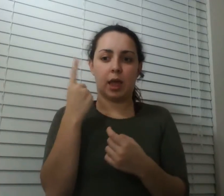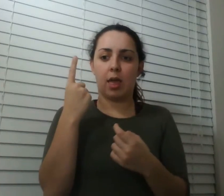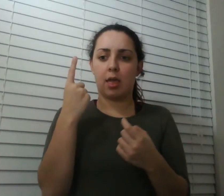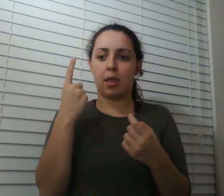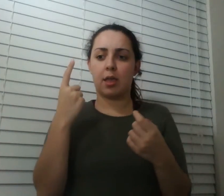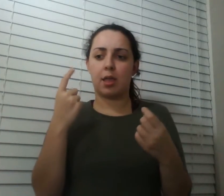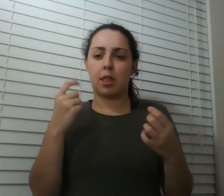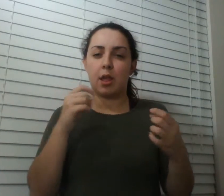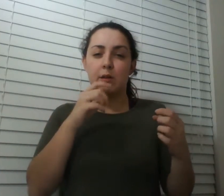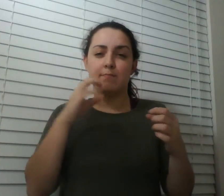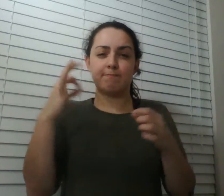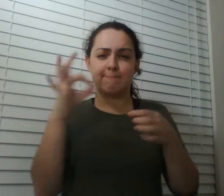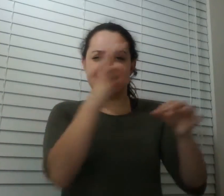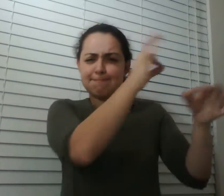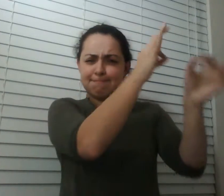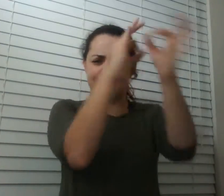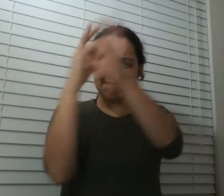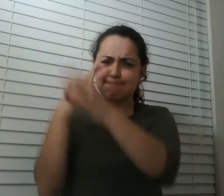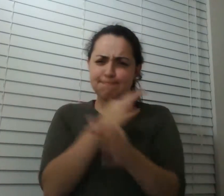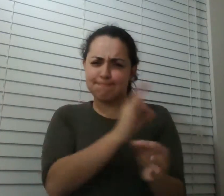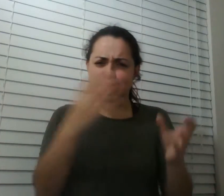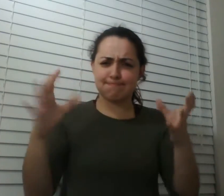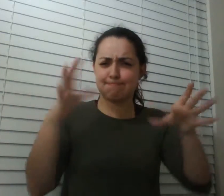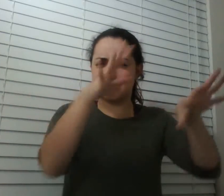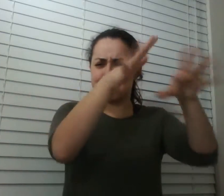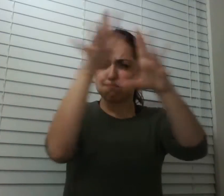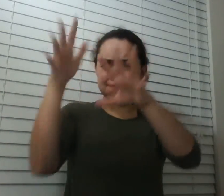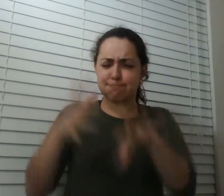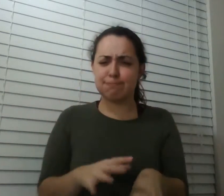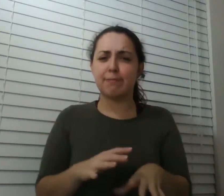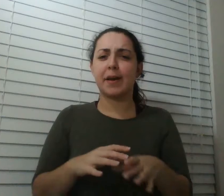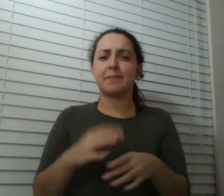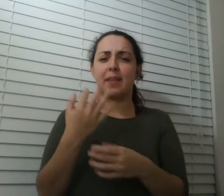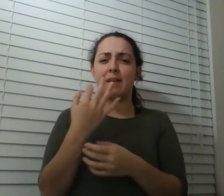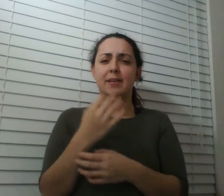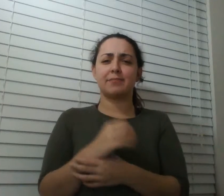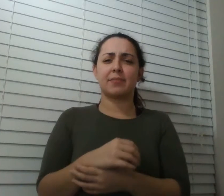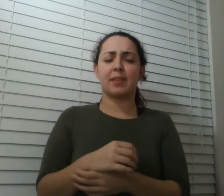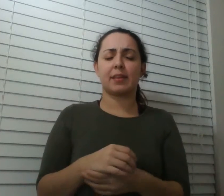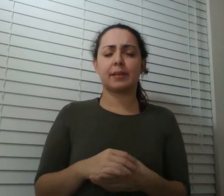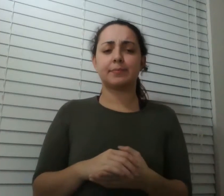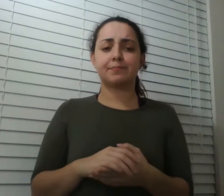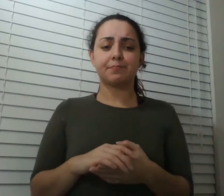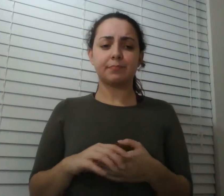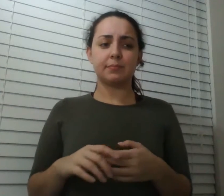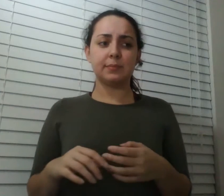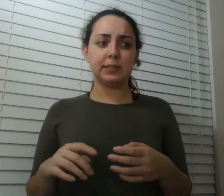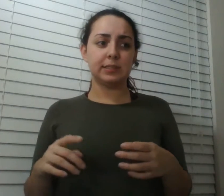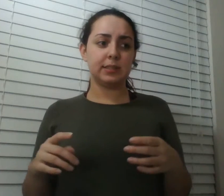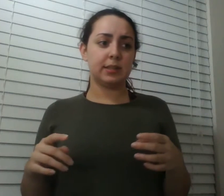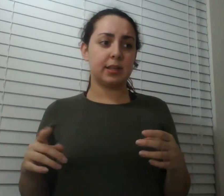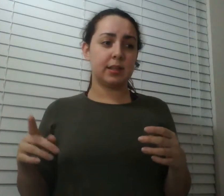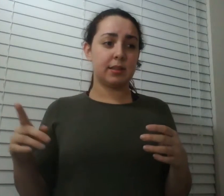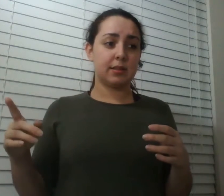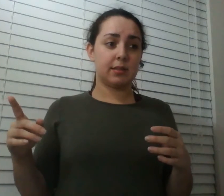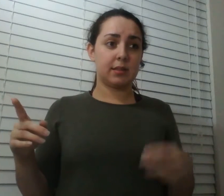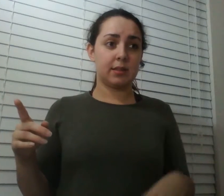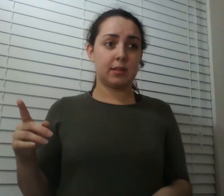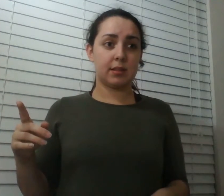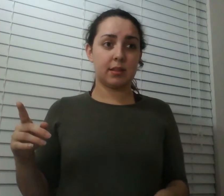it's really sort of a showstopper they'll sort of rear up on their hind leg beat their abdomens on the ground flare out